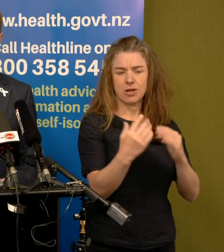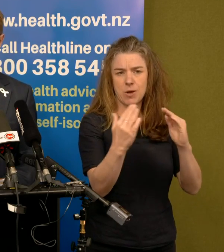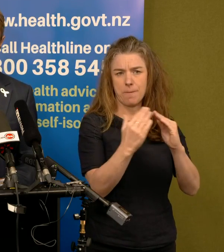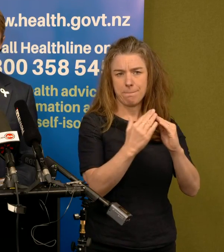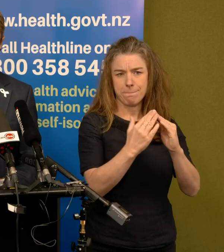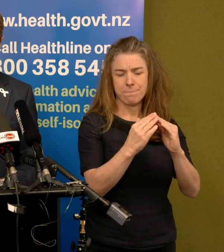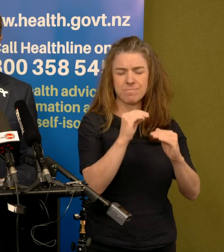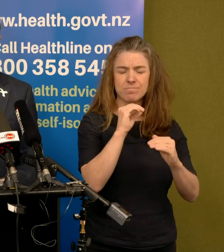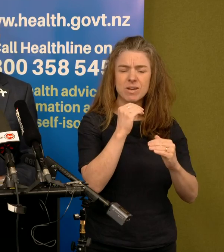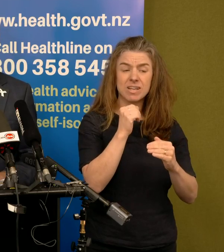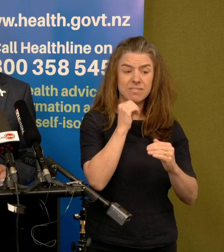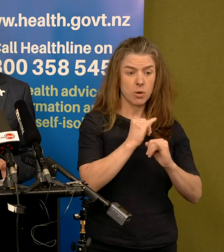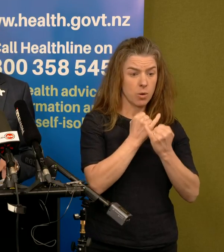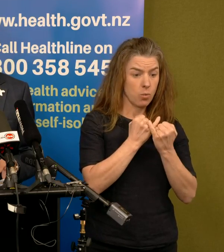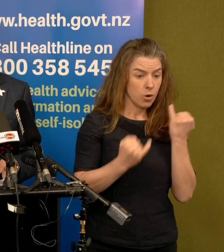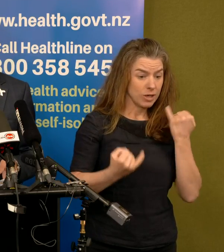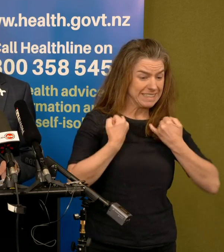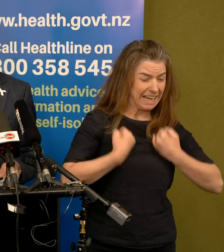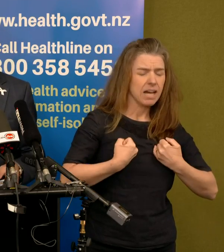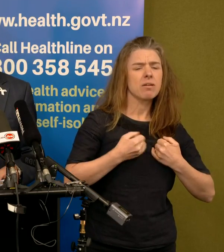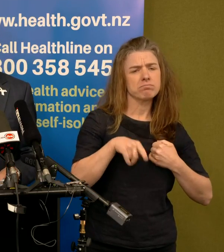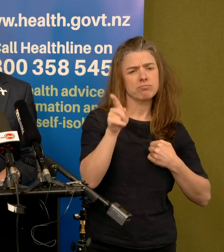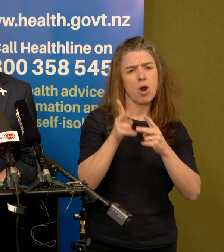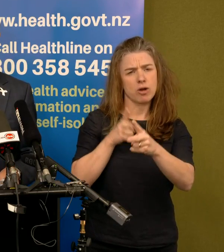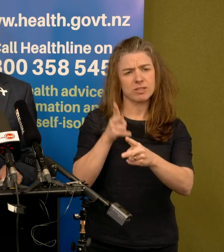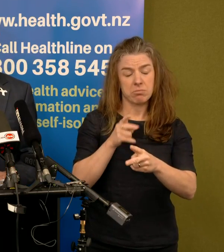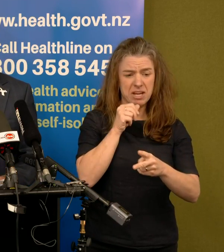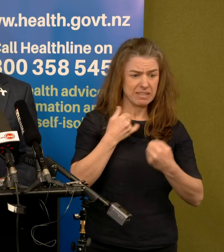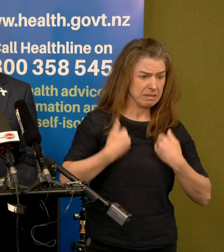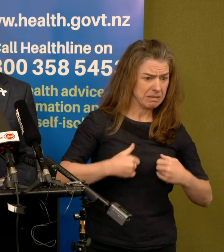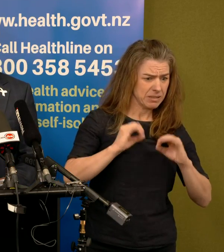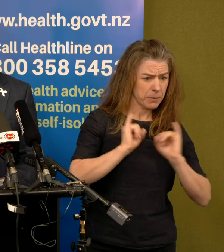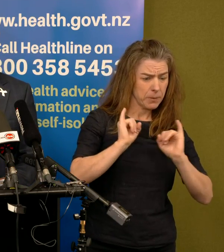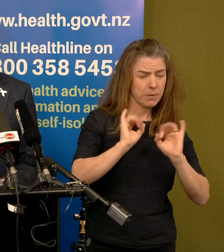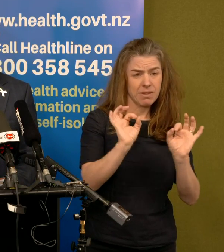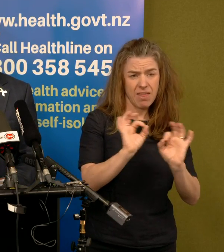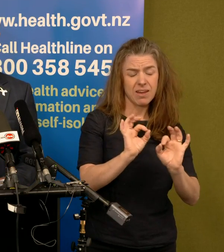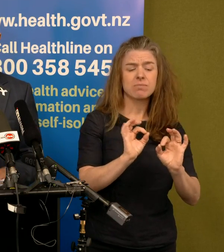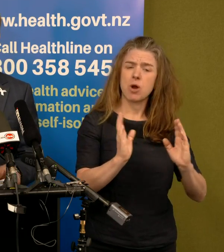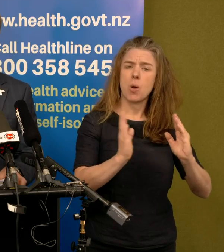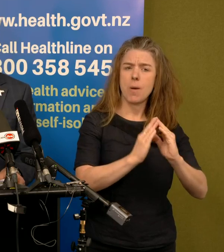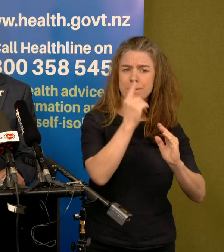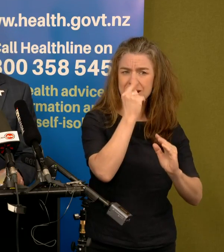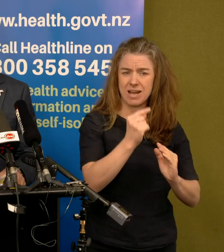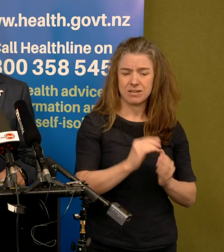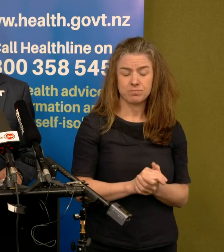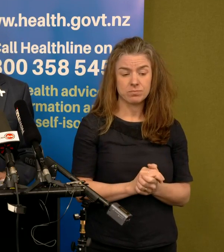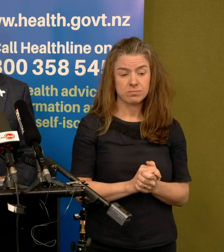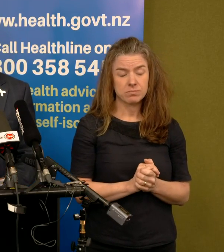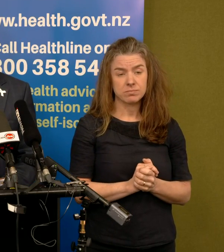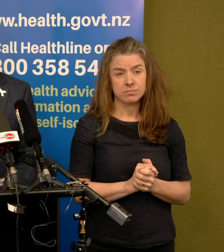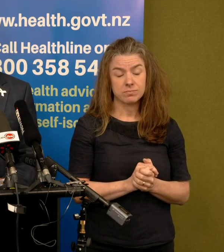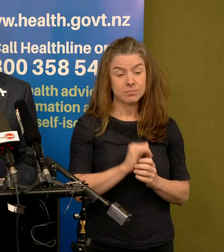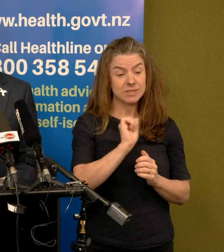have mild to moderate symptoms, as this man does. He does not require hospital-level care, and neither does anyone